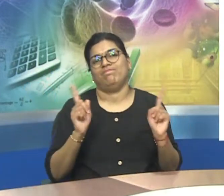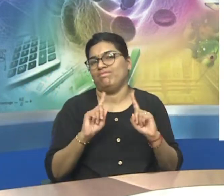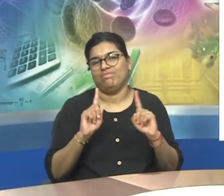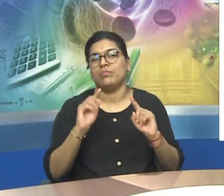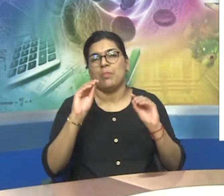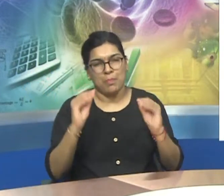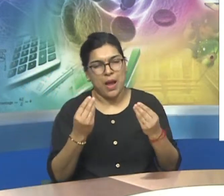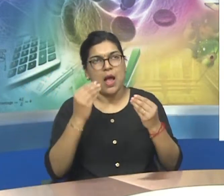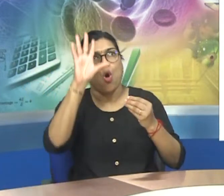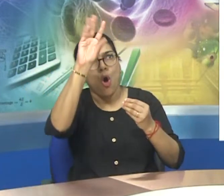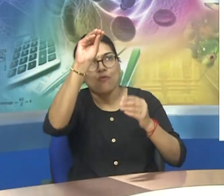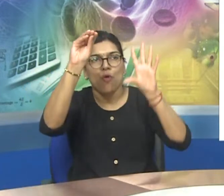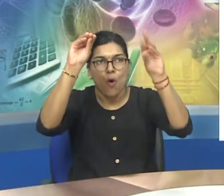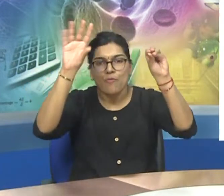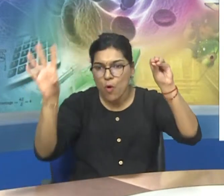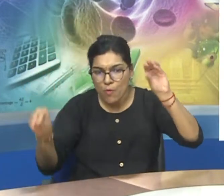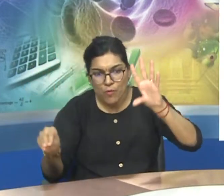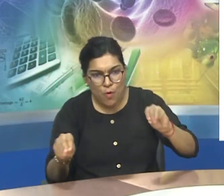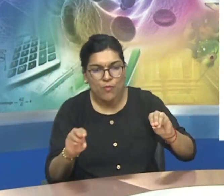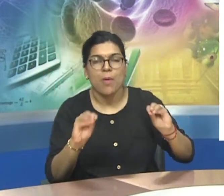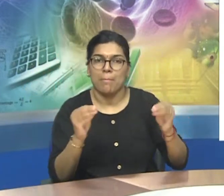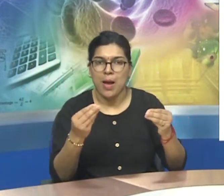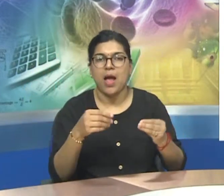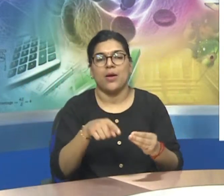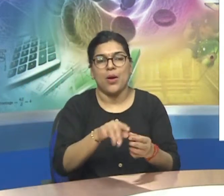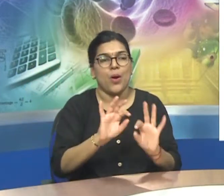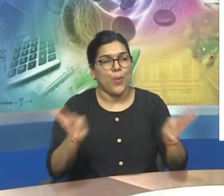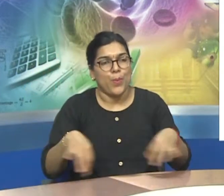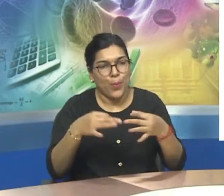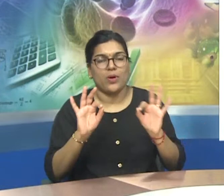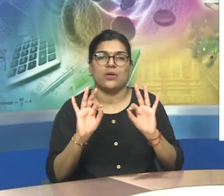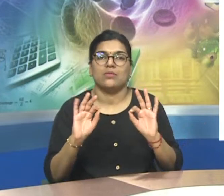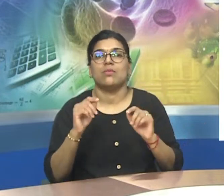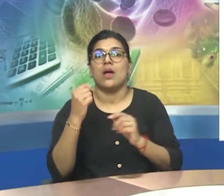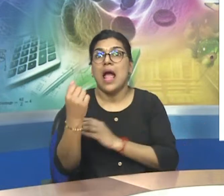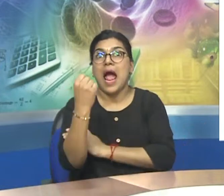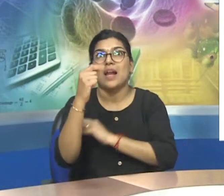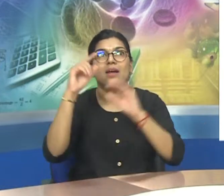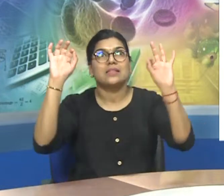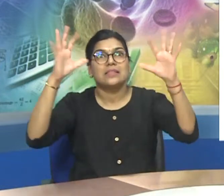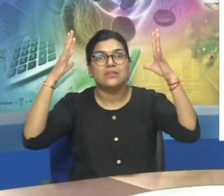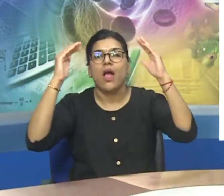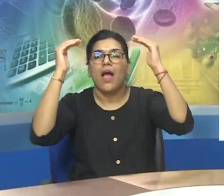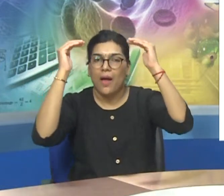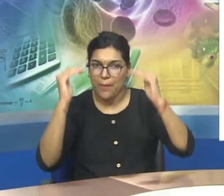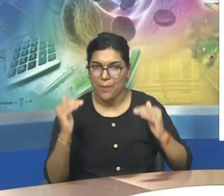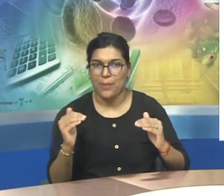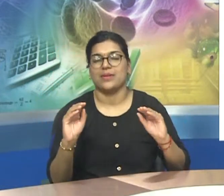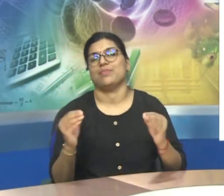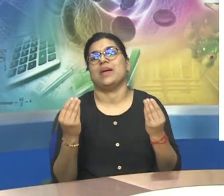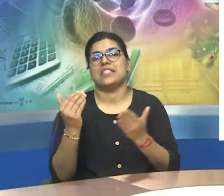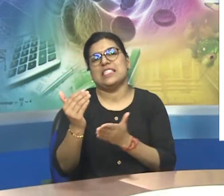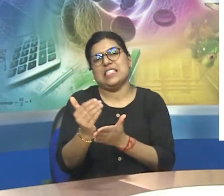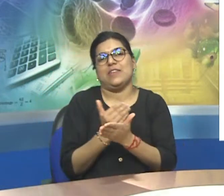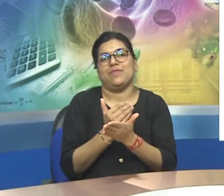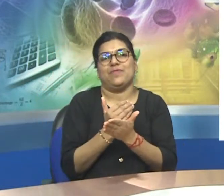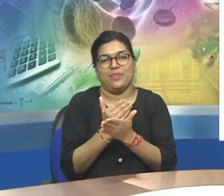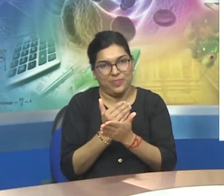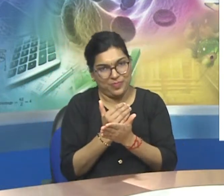there are so many lights turned on, radio, TV is on, so we should be careful when we are not using